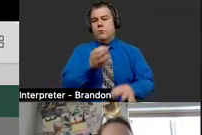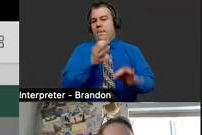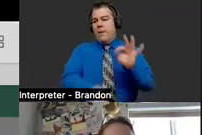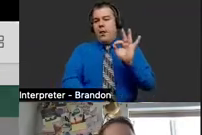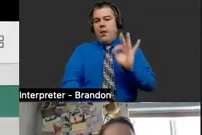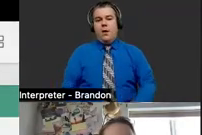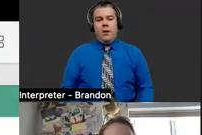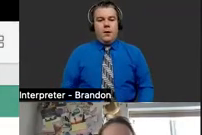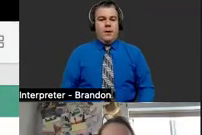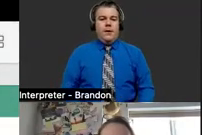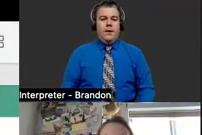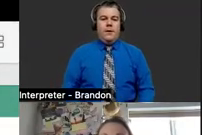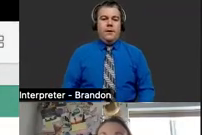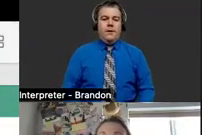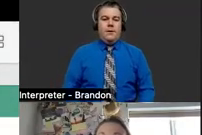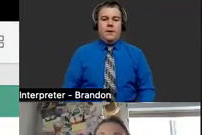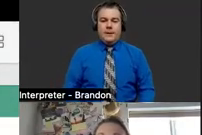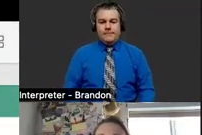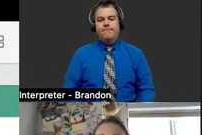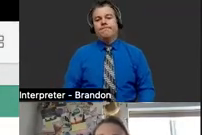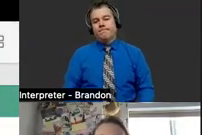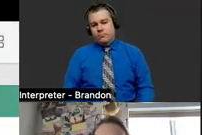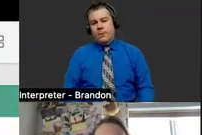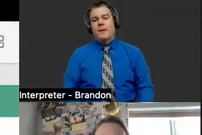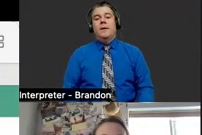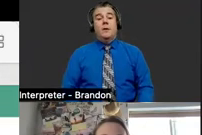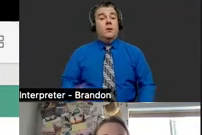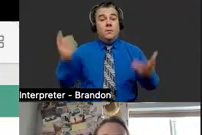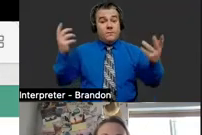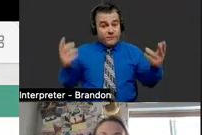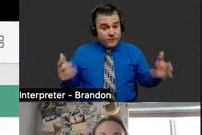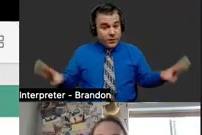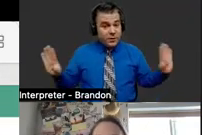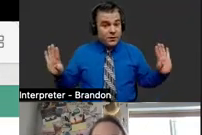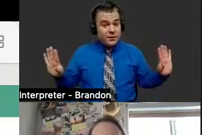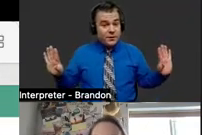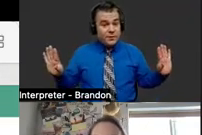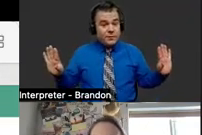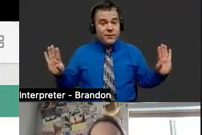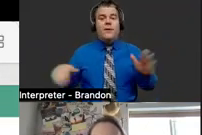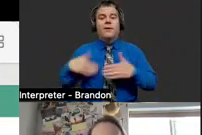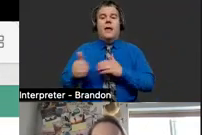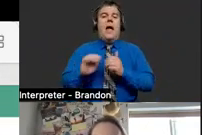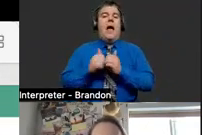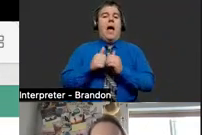Let me get out of here. There it goes. And then once you do it, then there's even like how to do it. There's words down here to just read how to